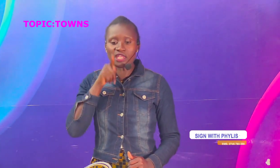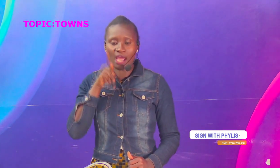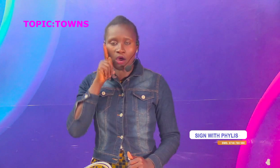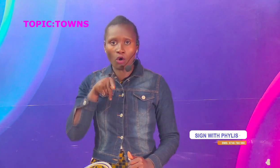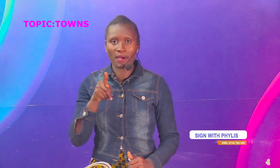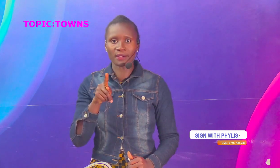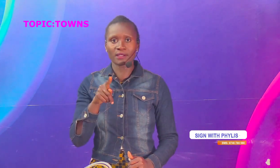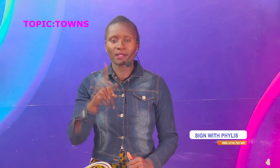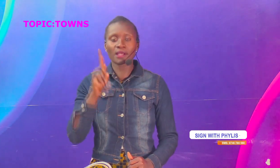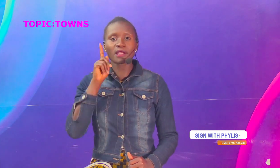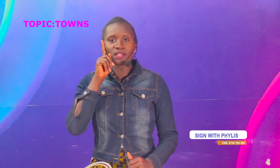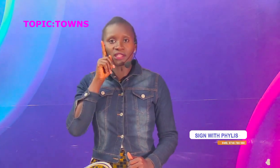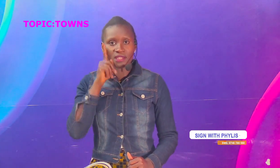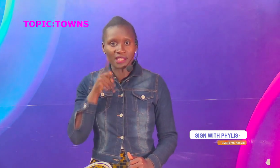Nyangoma, Nyangoma,